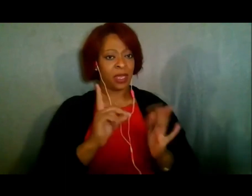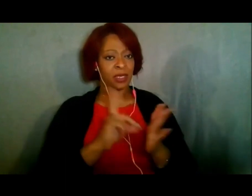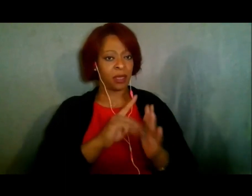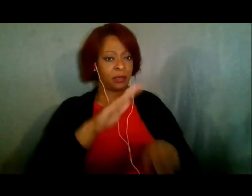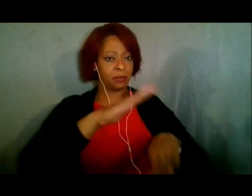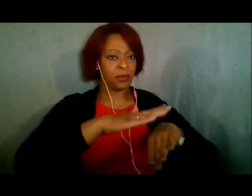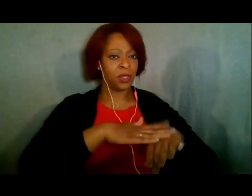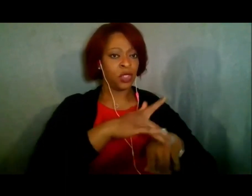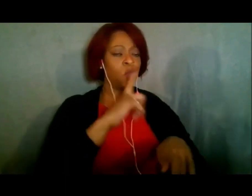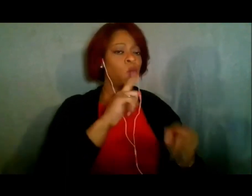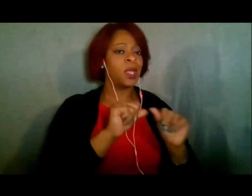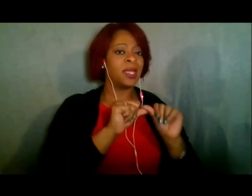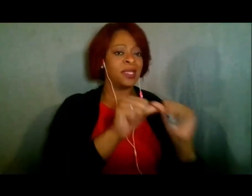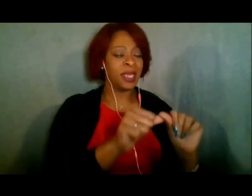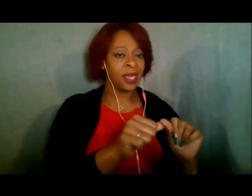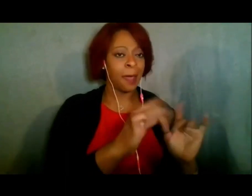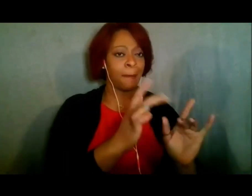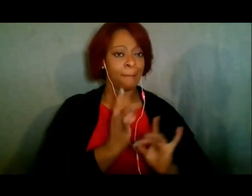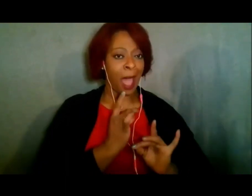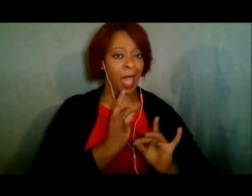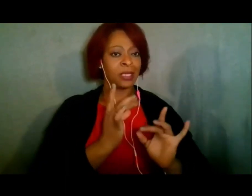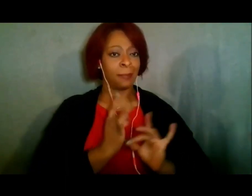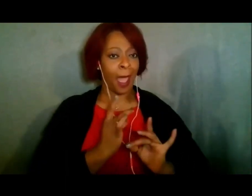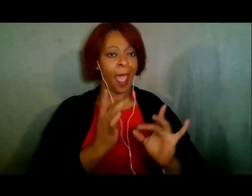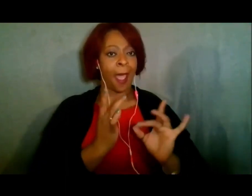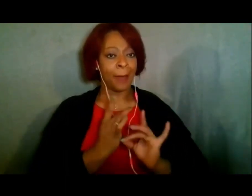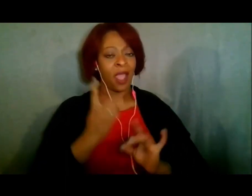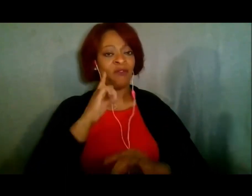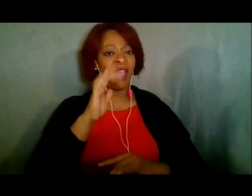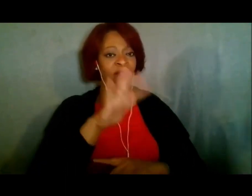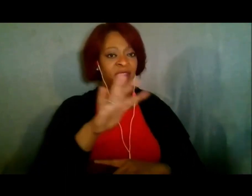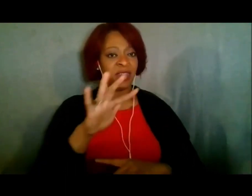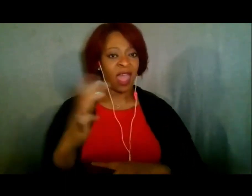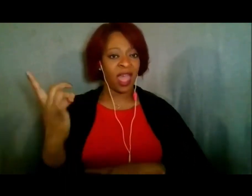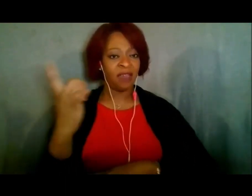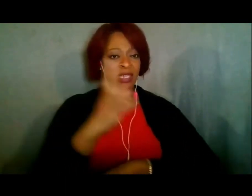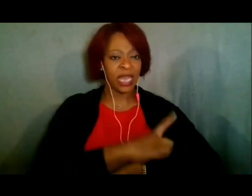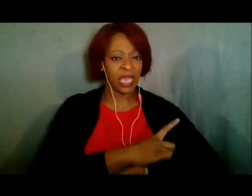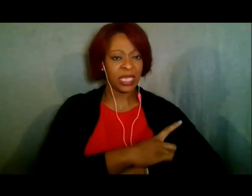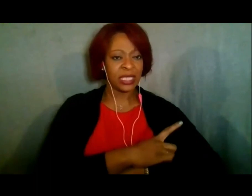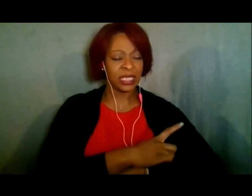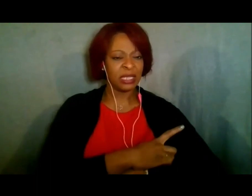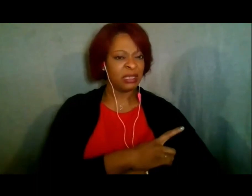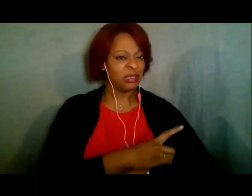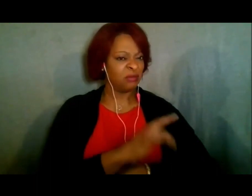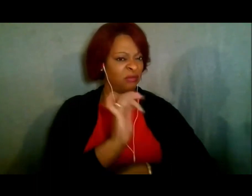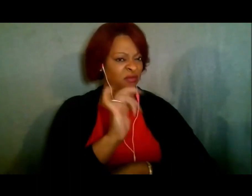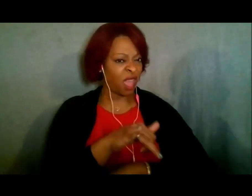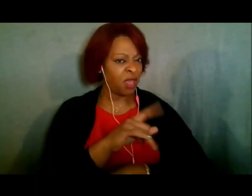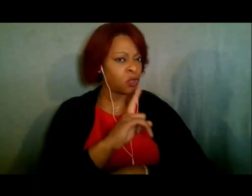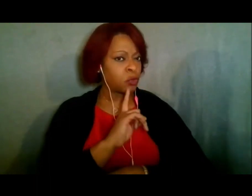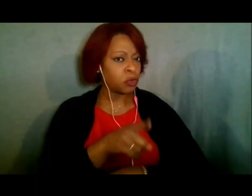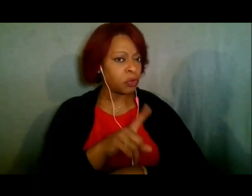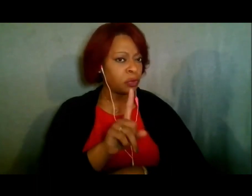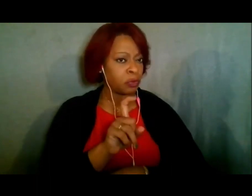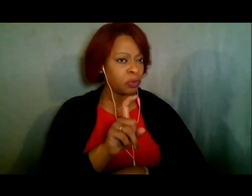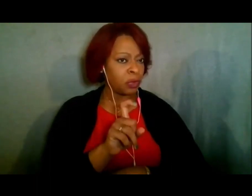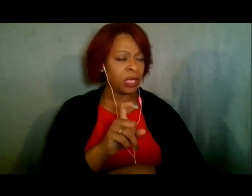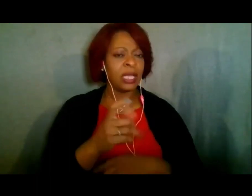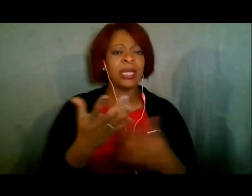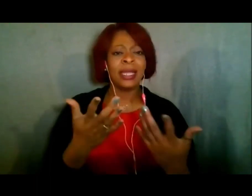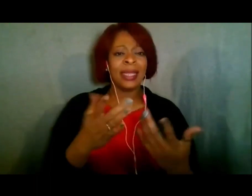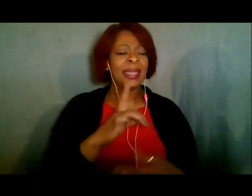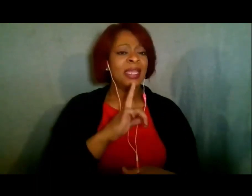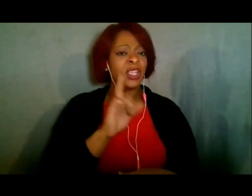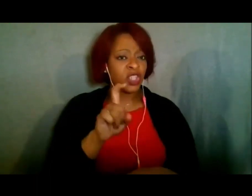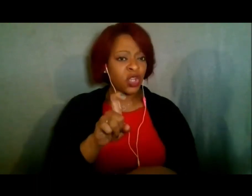he would continue to test positive for 55 days. Is that true? And